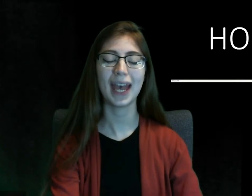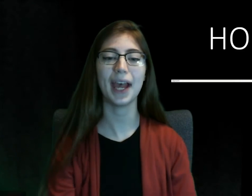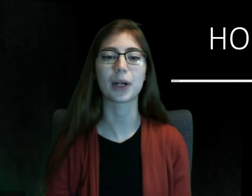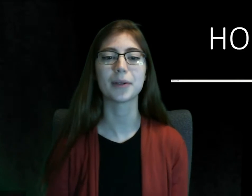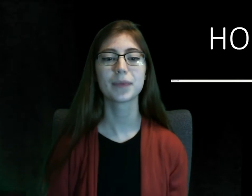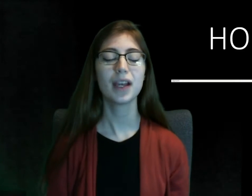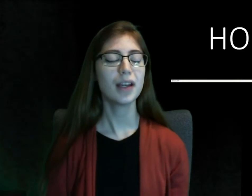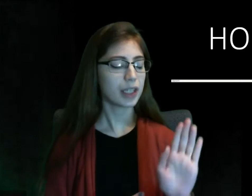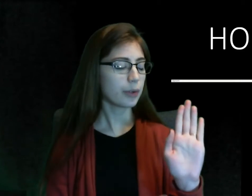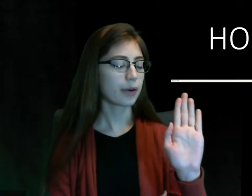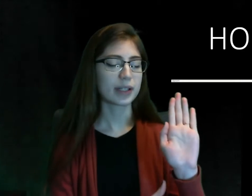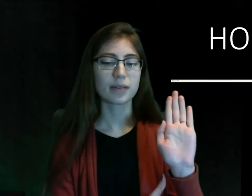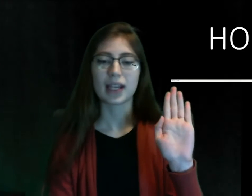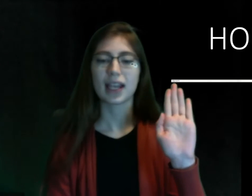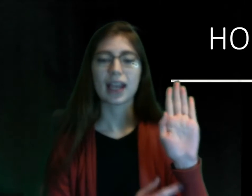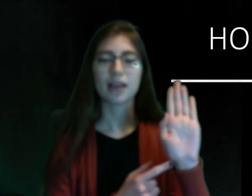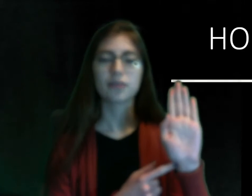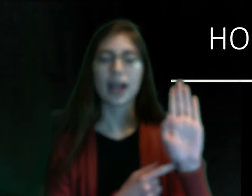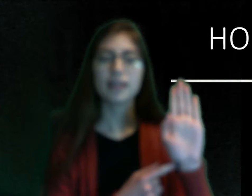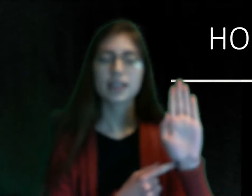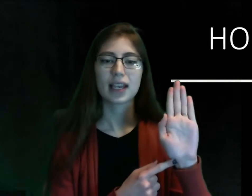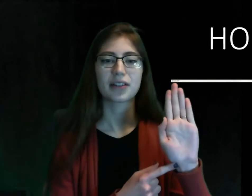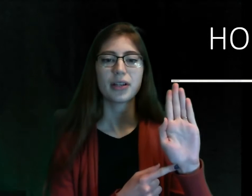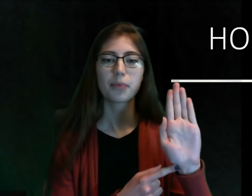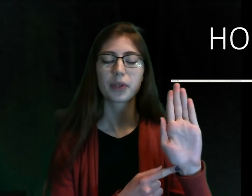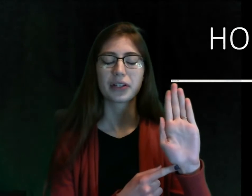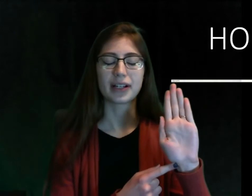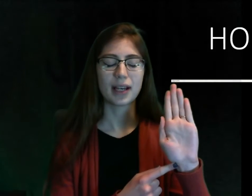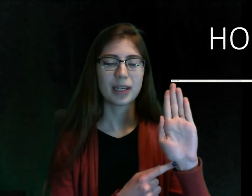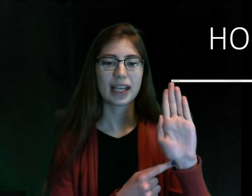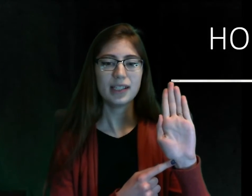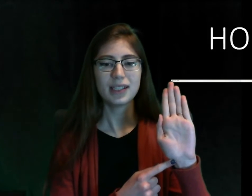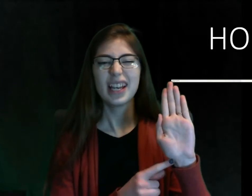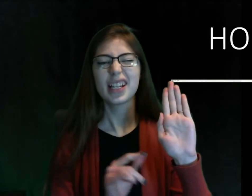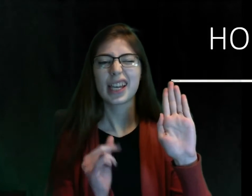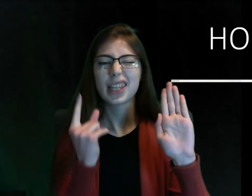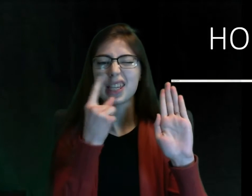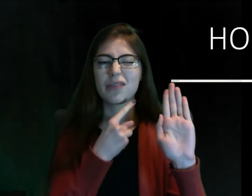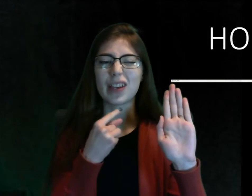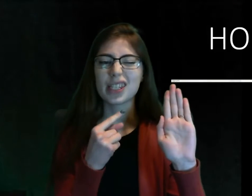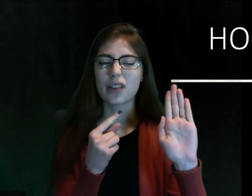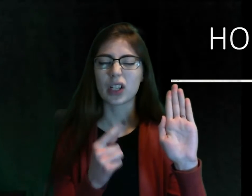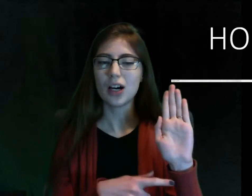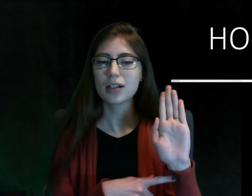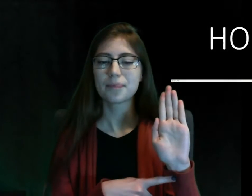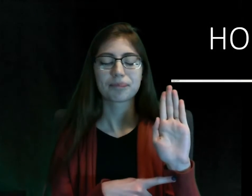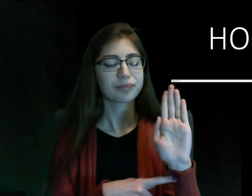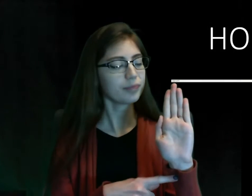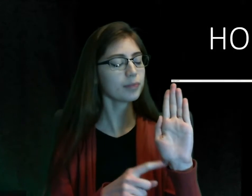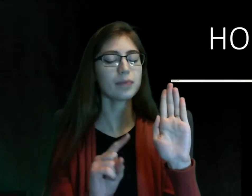Hour. You are going to make a flat hand shape with your non-dominant hand, like the face of a clock. And